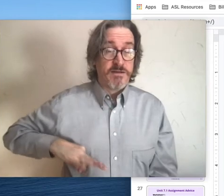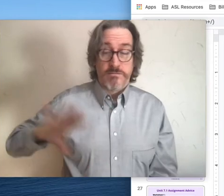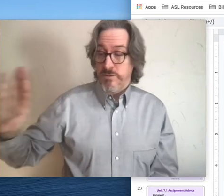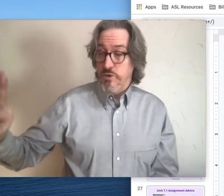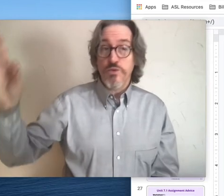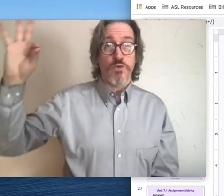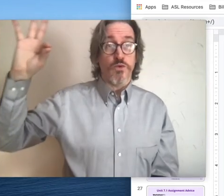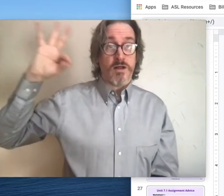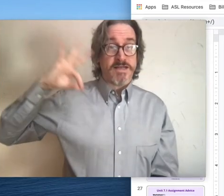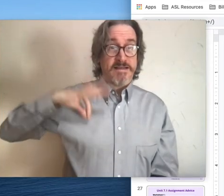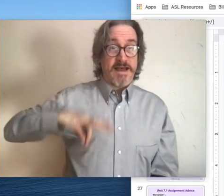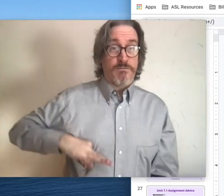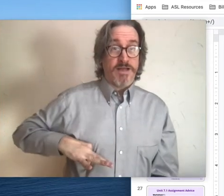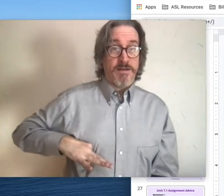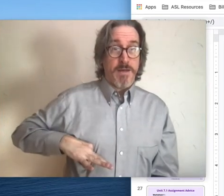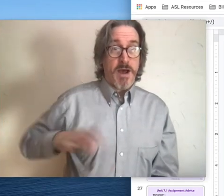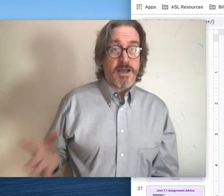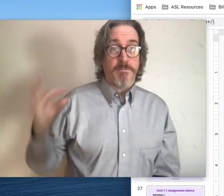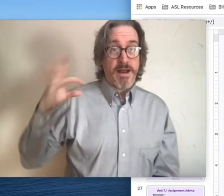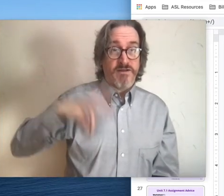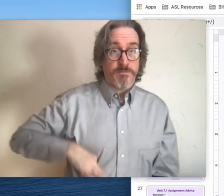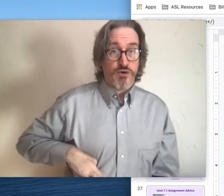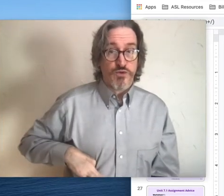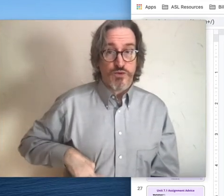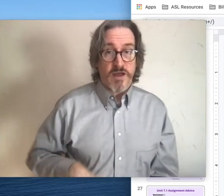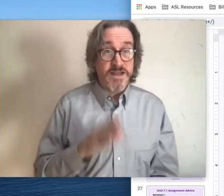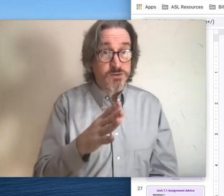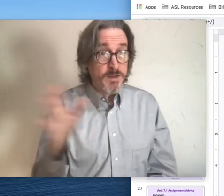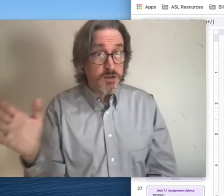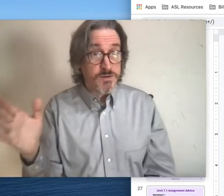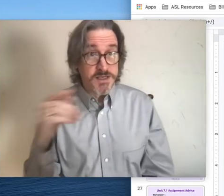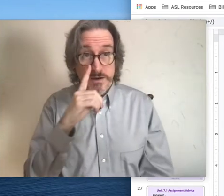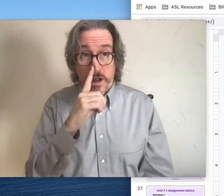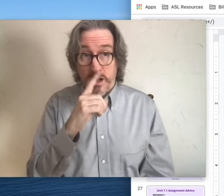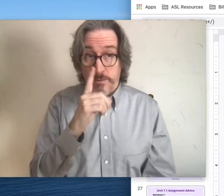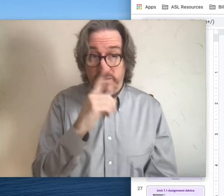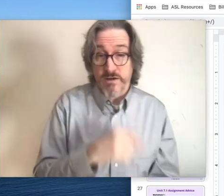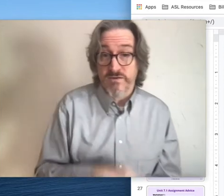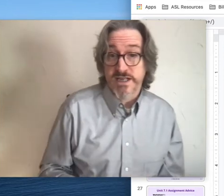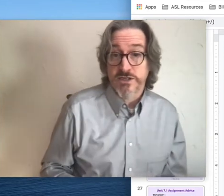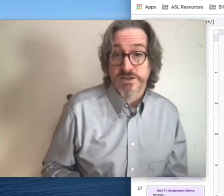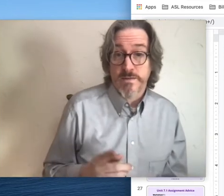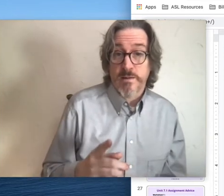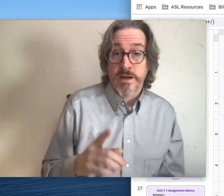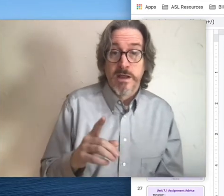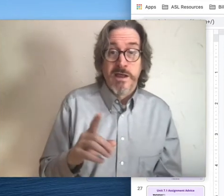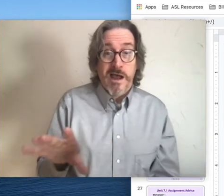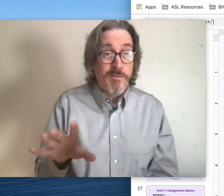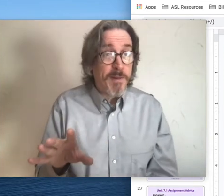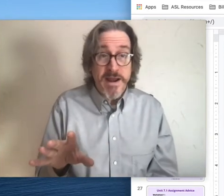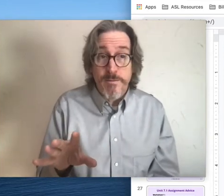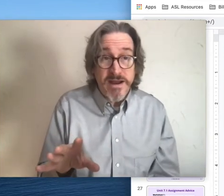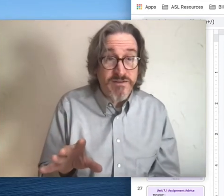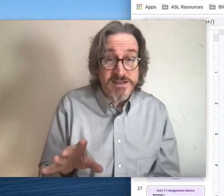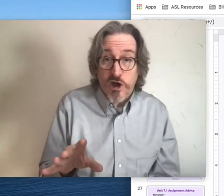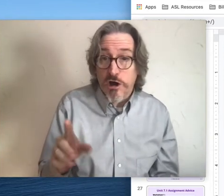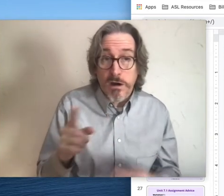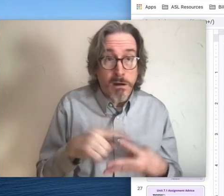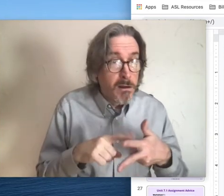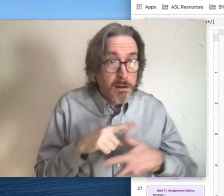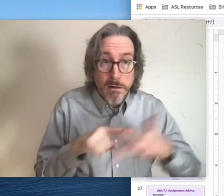Benefit. Ooh, I'll take that, put that in my pocket. Benefit. And this will be used in a number of conversations from now on. The